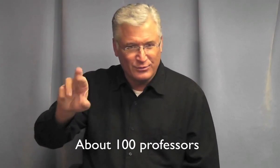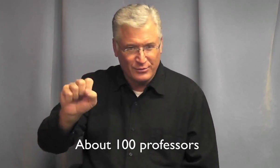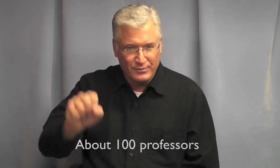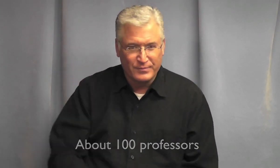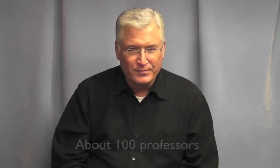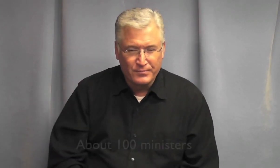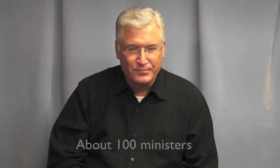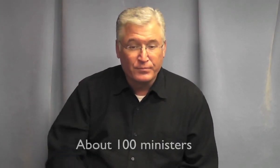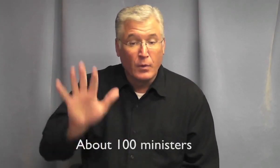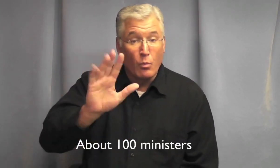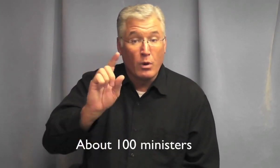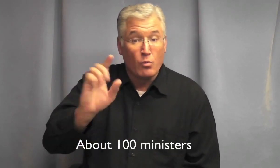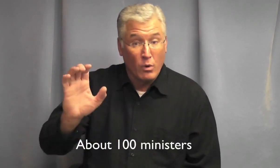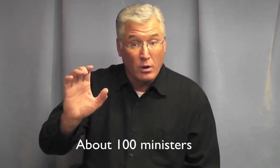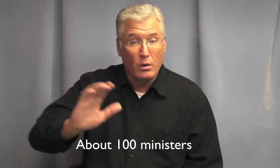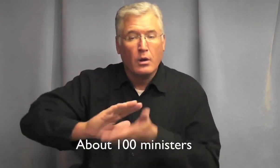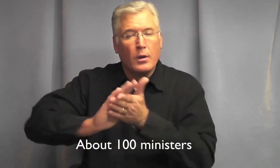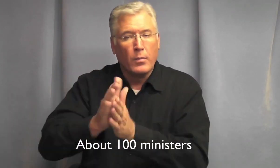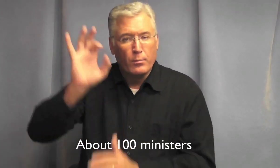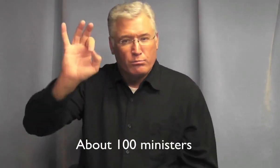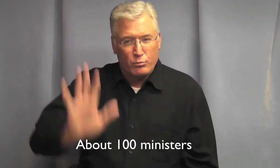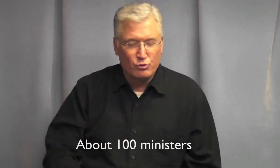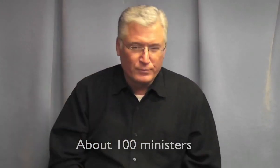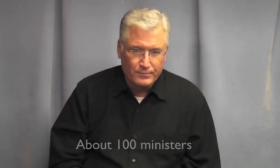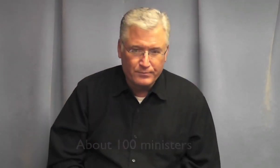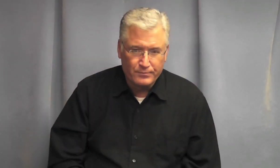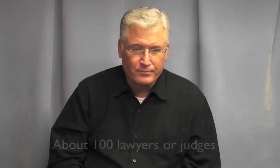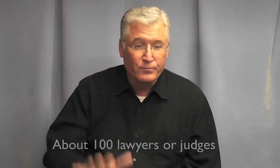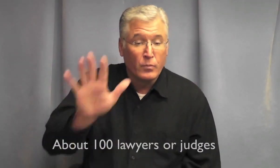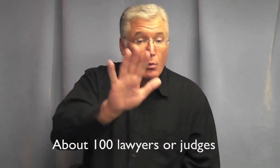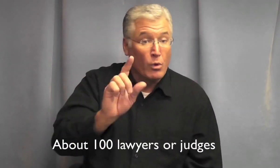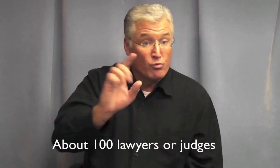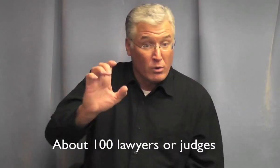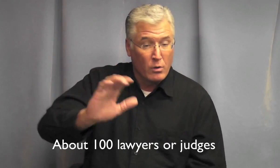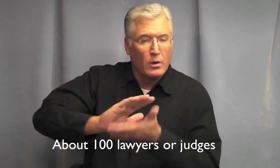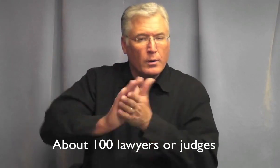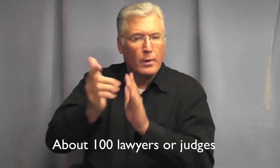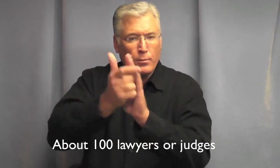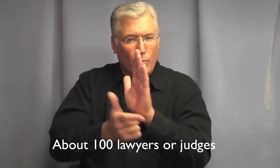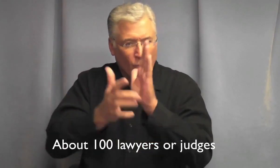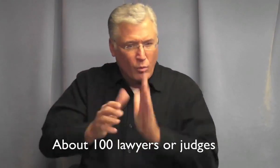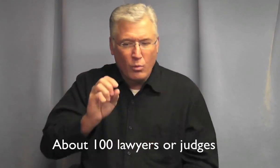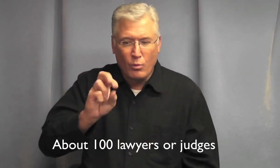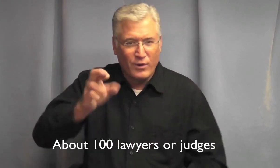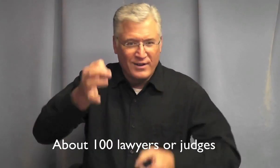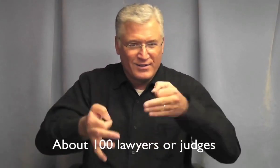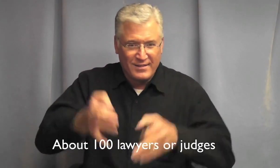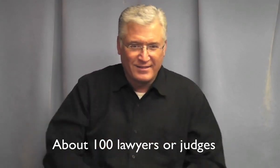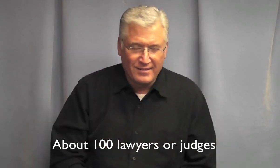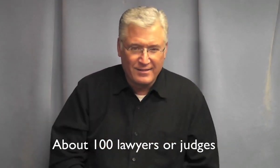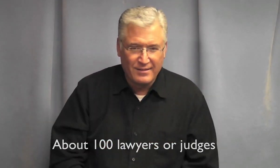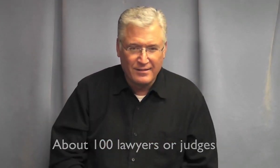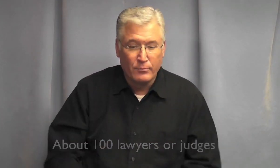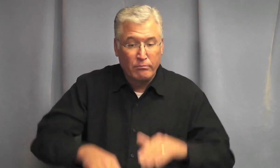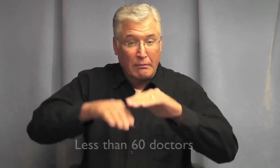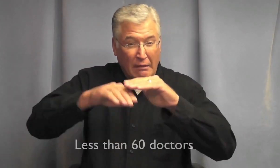professors. And there was about 100 who were ministers. About 100 were lawyers or